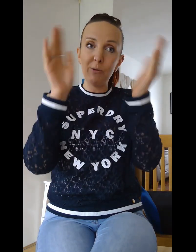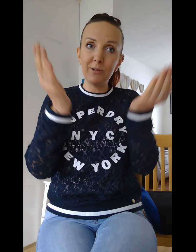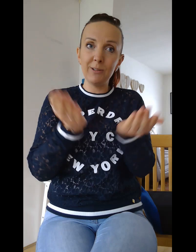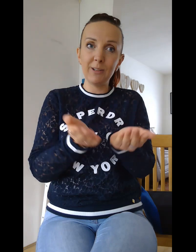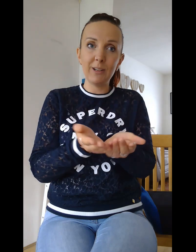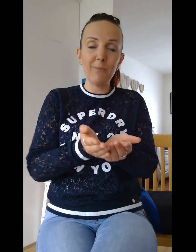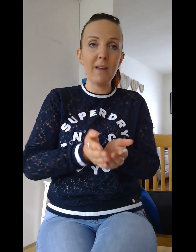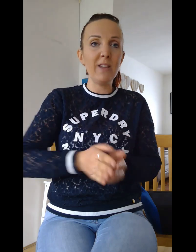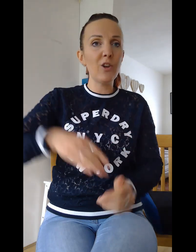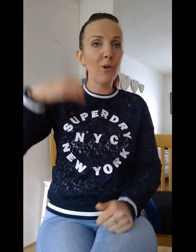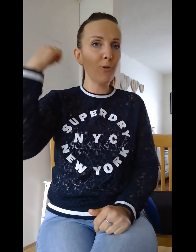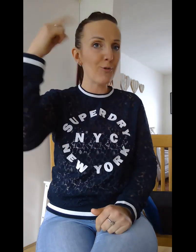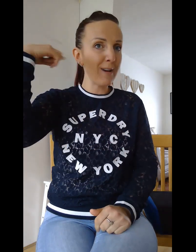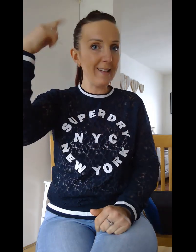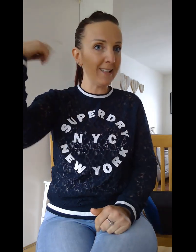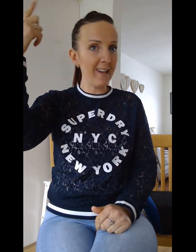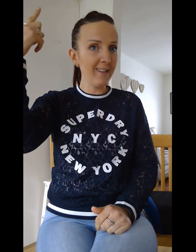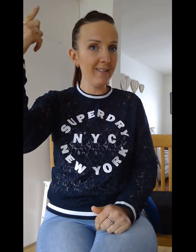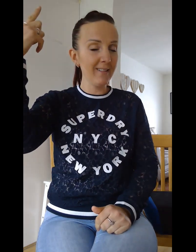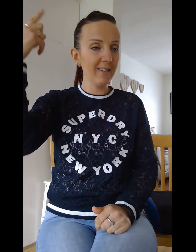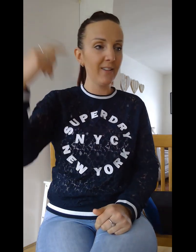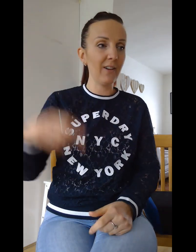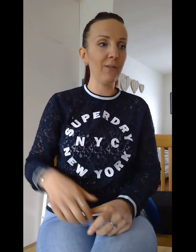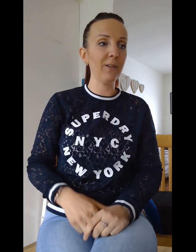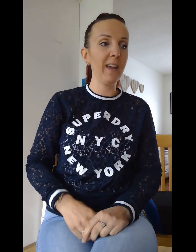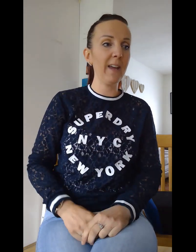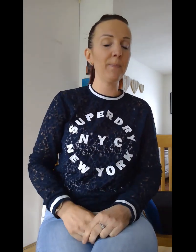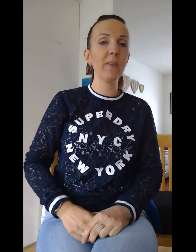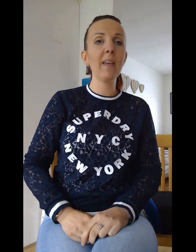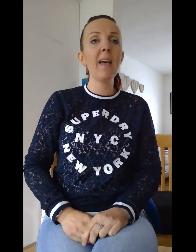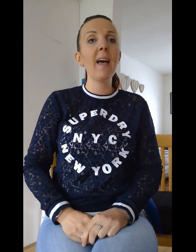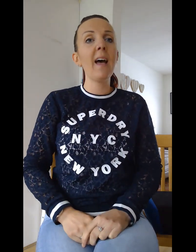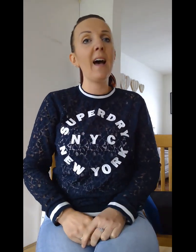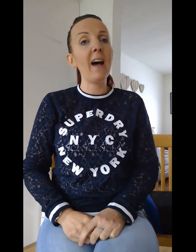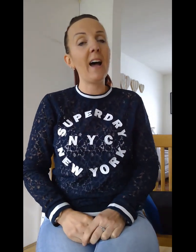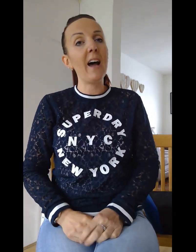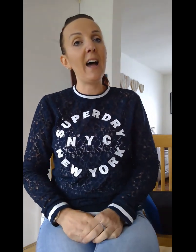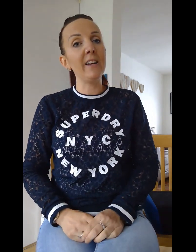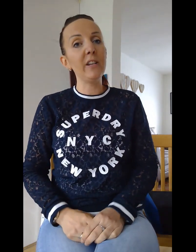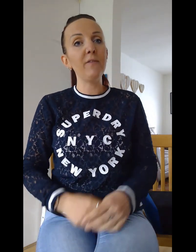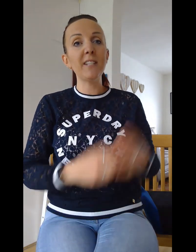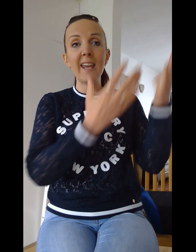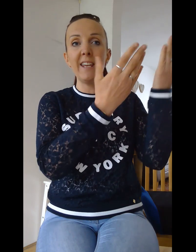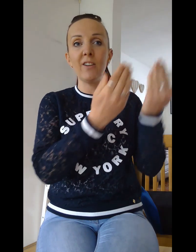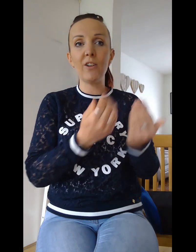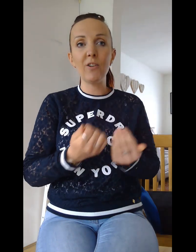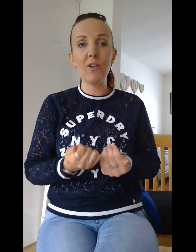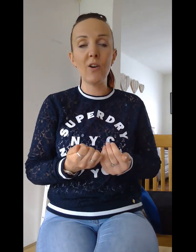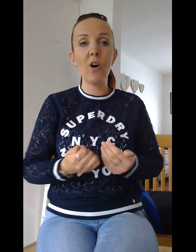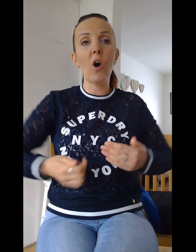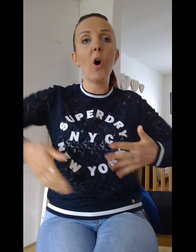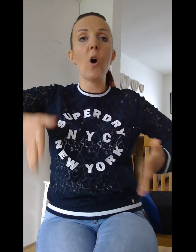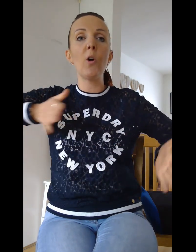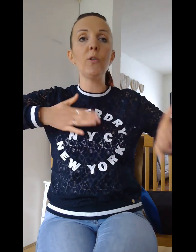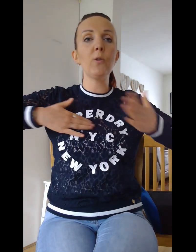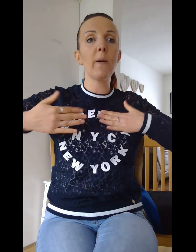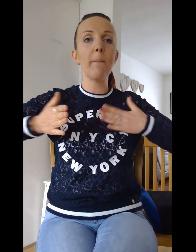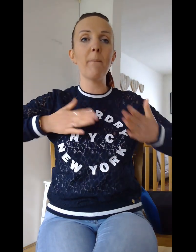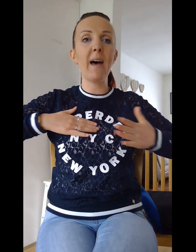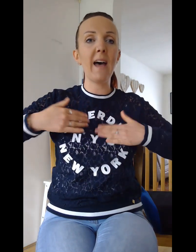world can make you go crazy. Okay. And you've taken all you can bear.